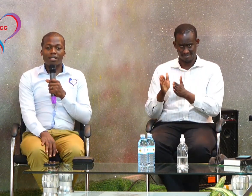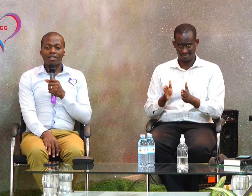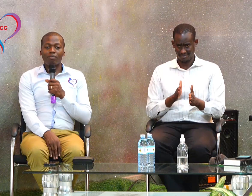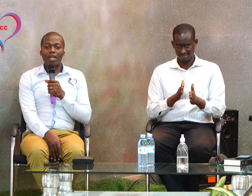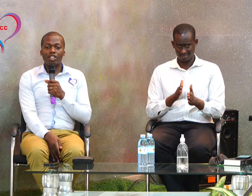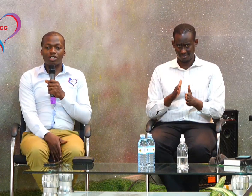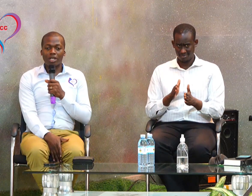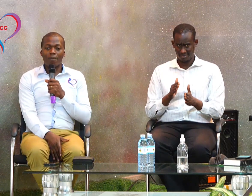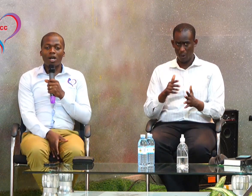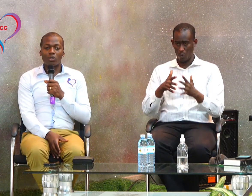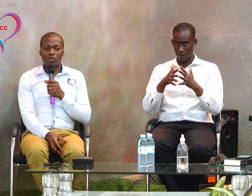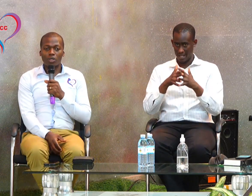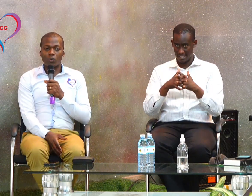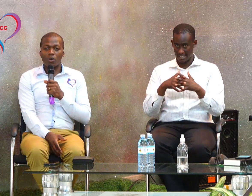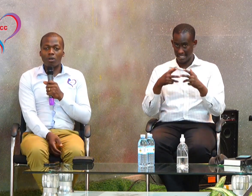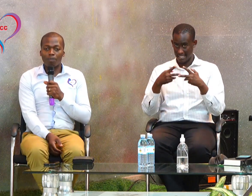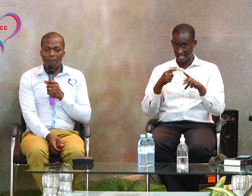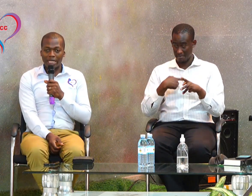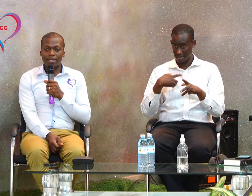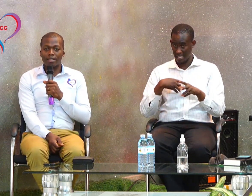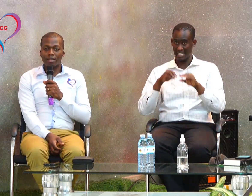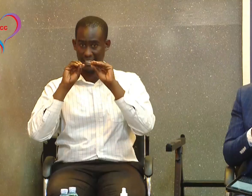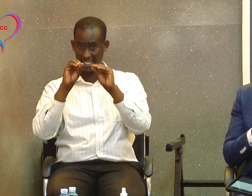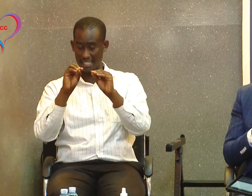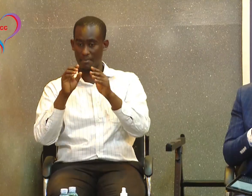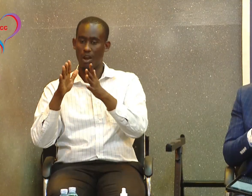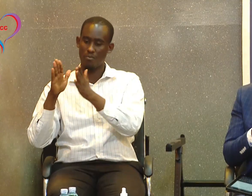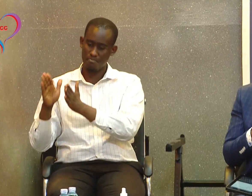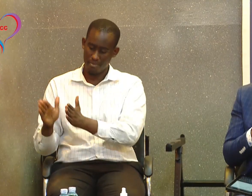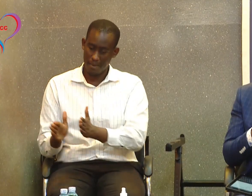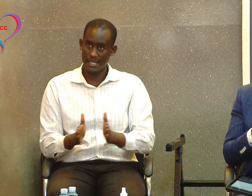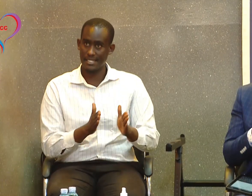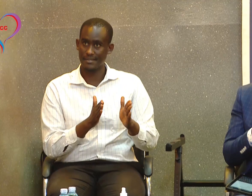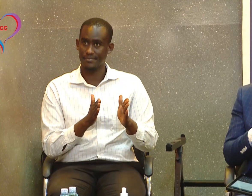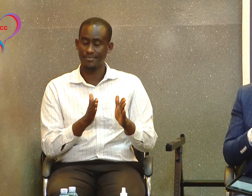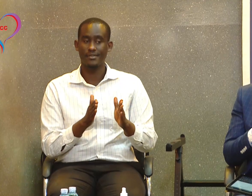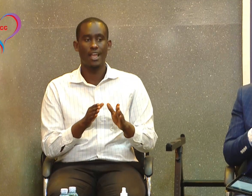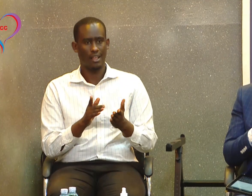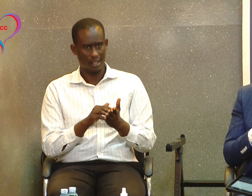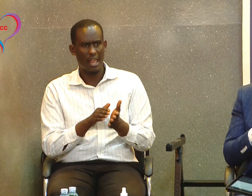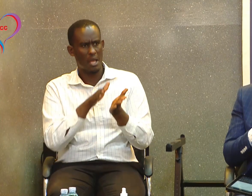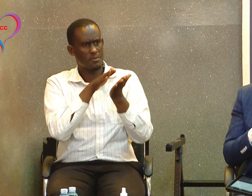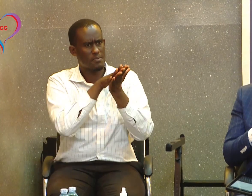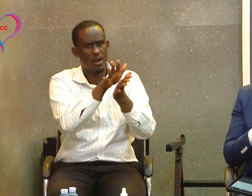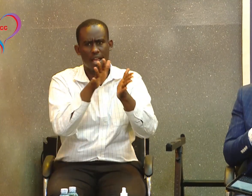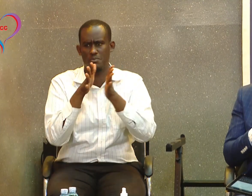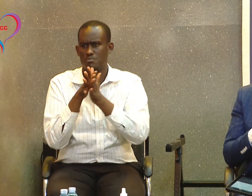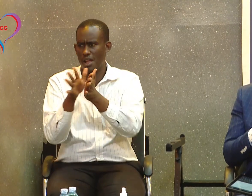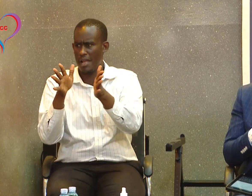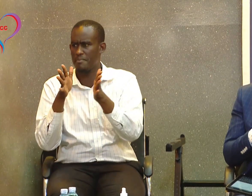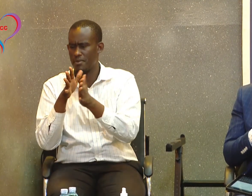I started by teaching about what we call purpose. Era nenyinyo nyole ngama nti